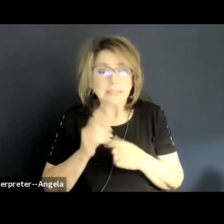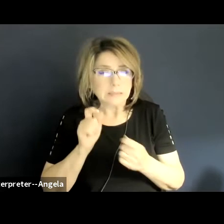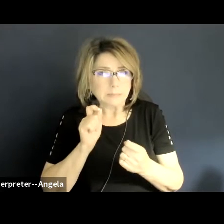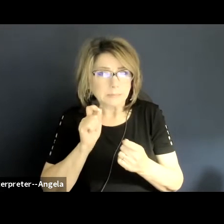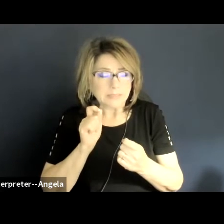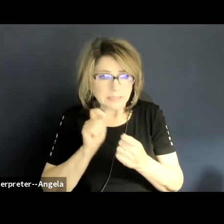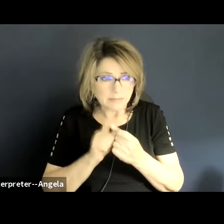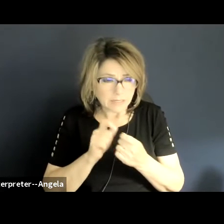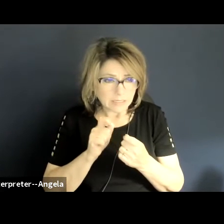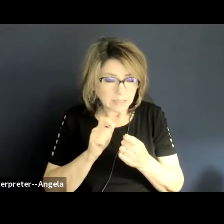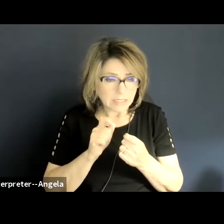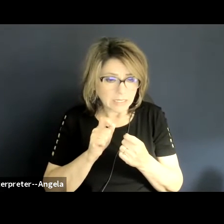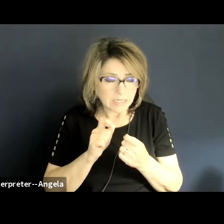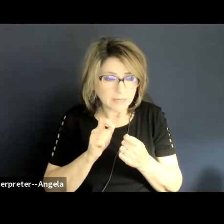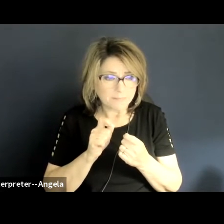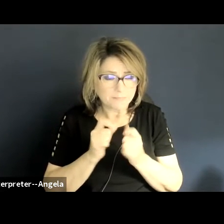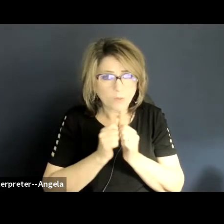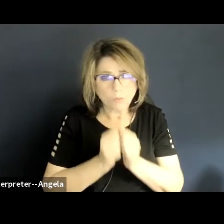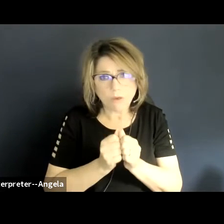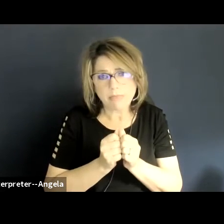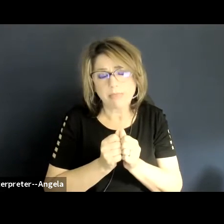specifically around